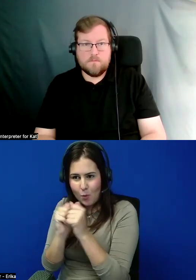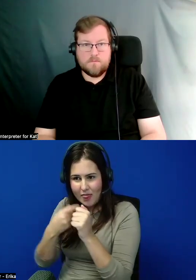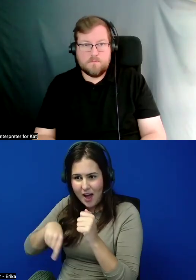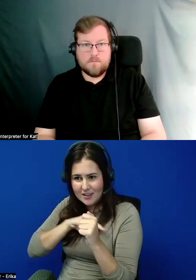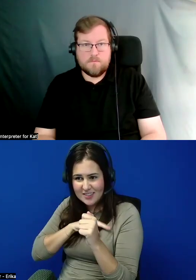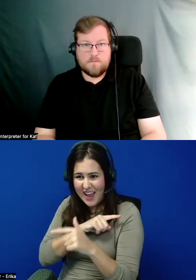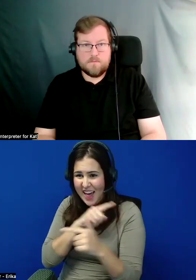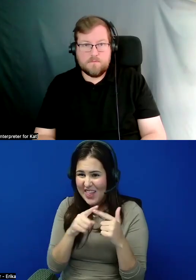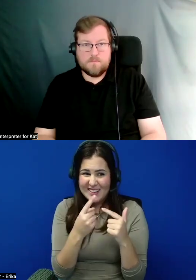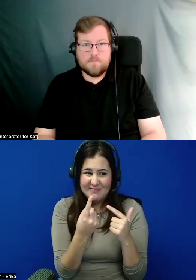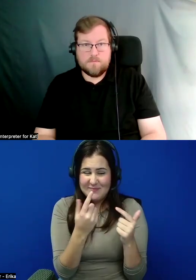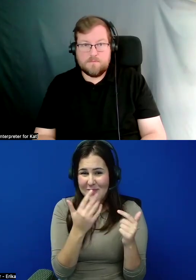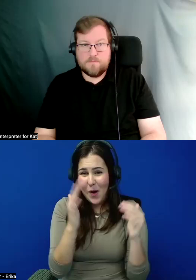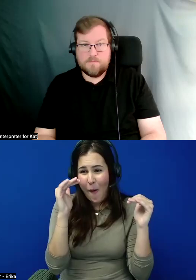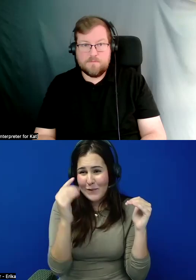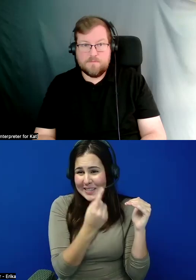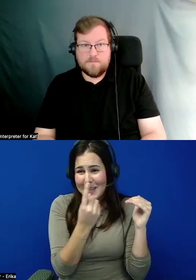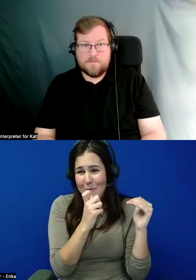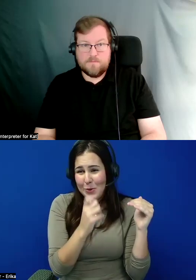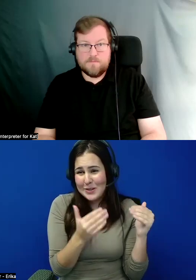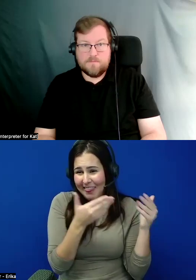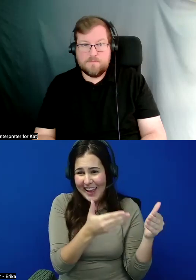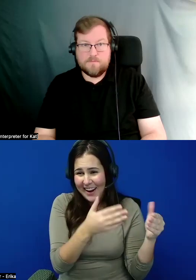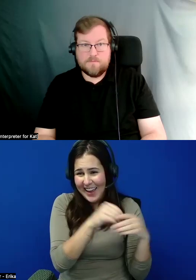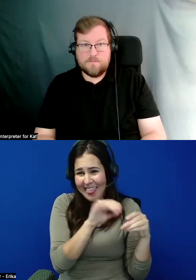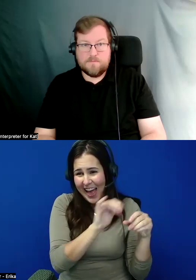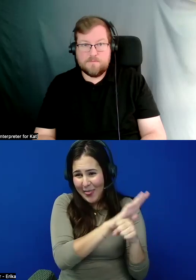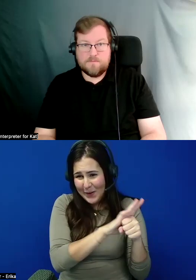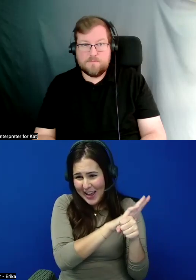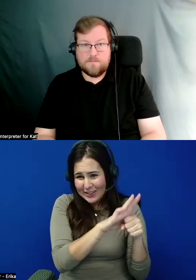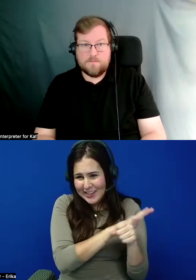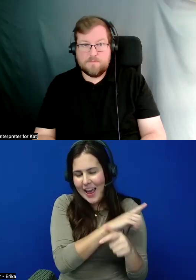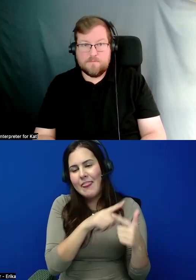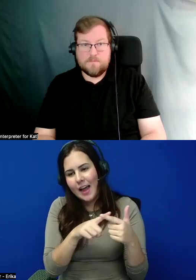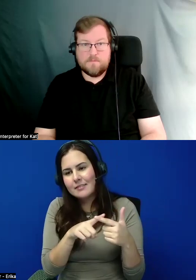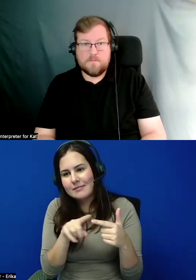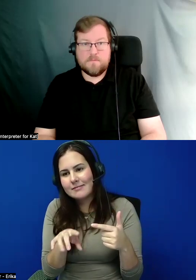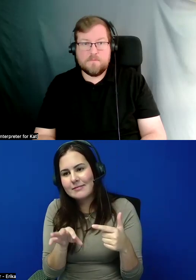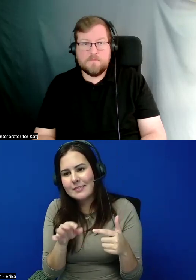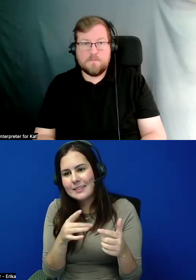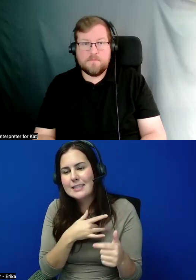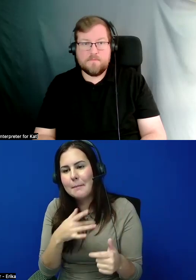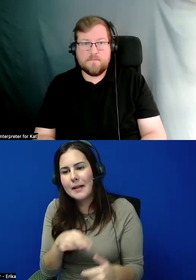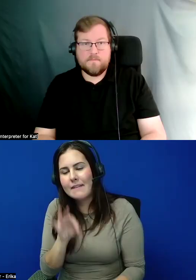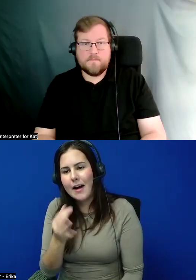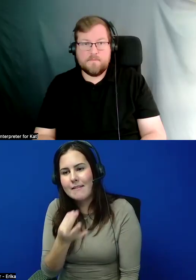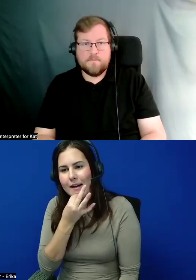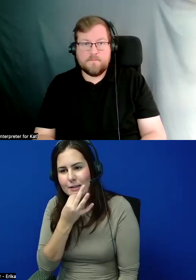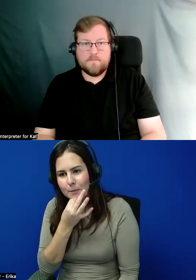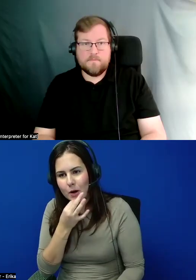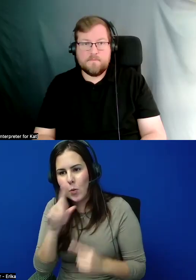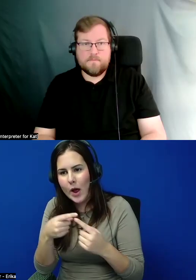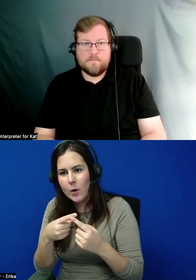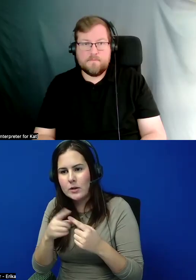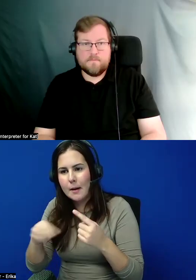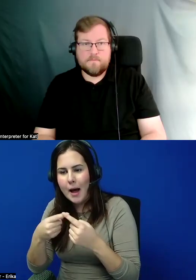location. um, and we would have an expert if we were someplace that was, a little more dangerous or involving animals or that kind of thing.